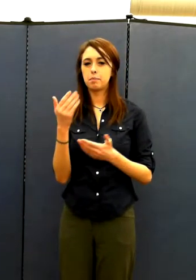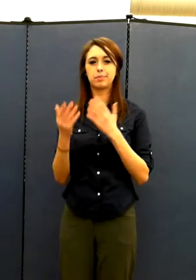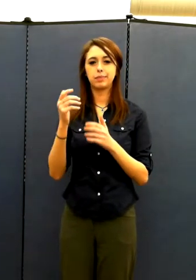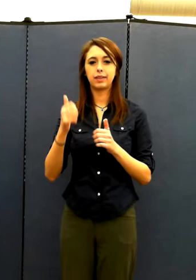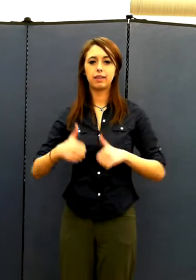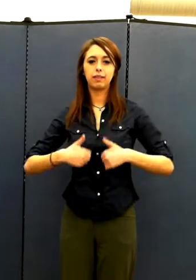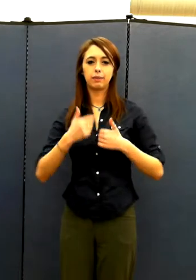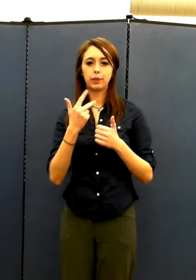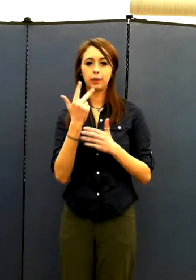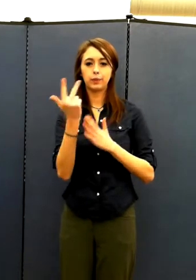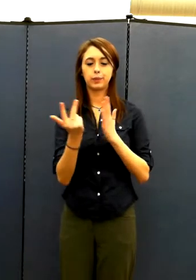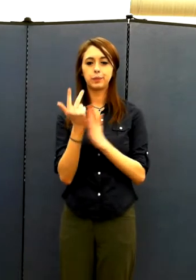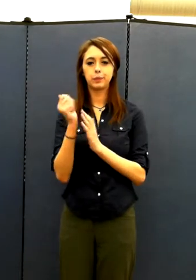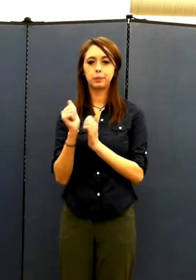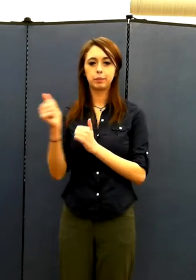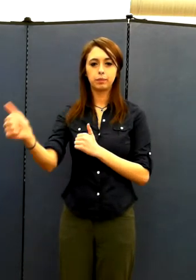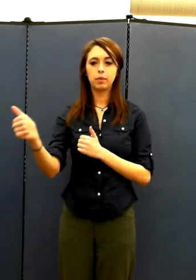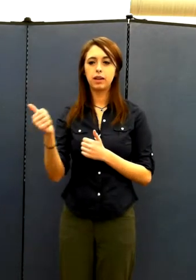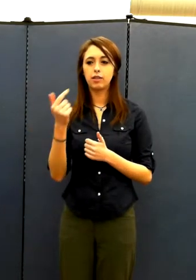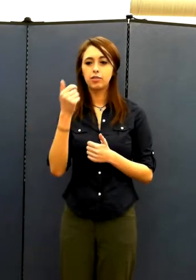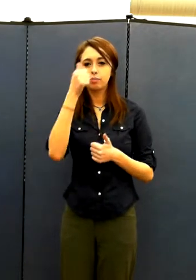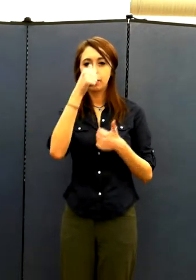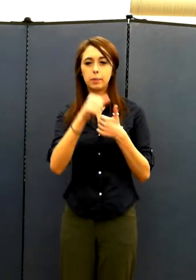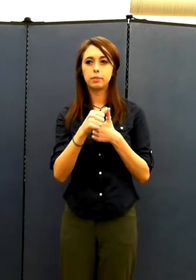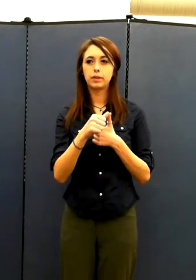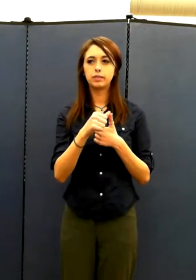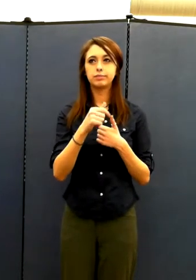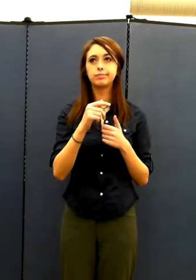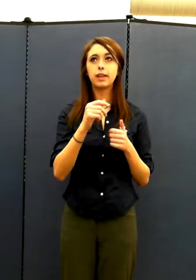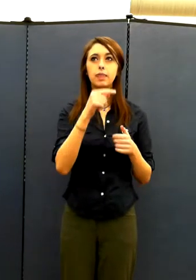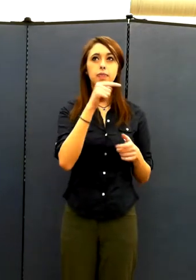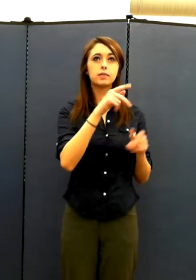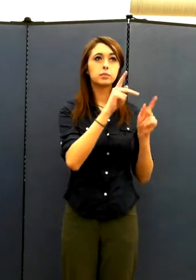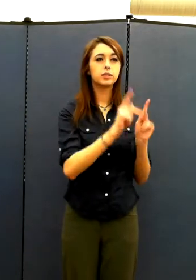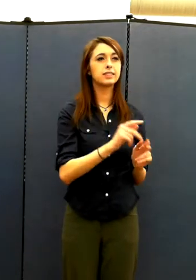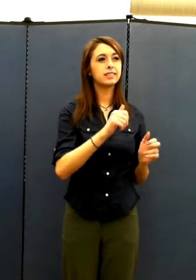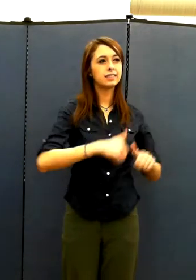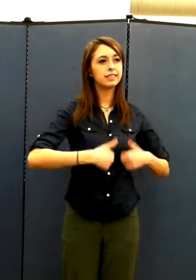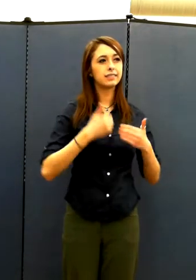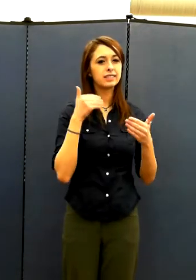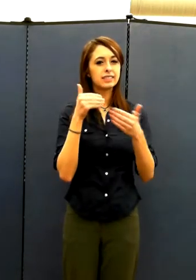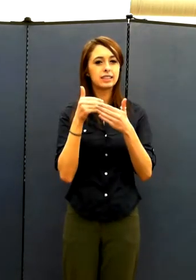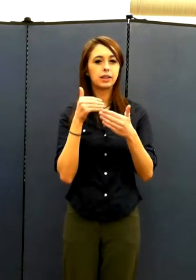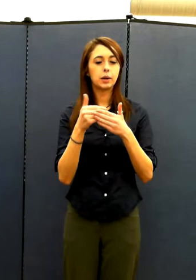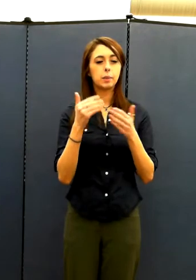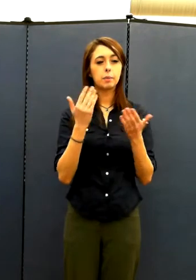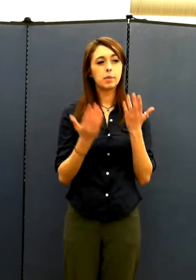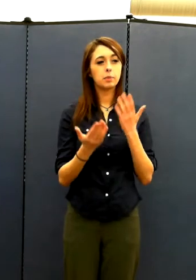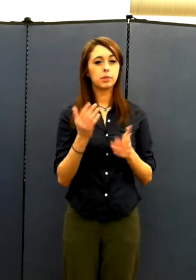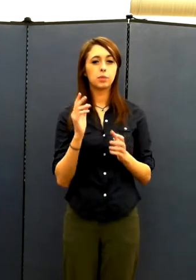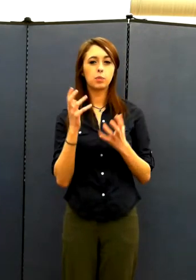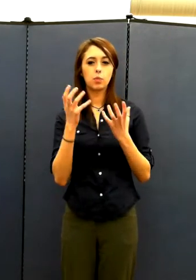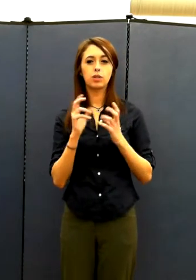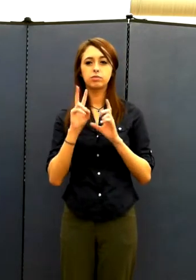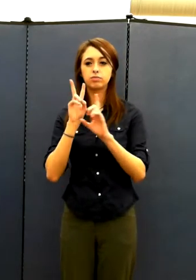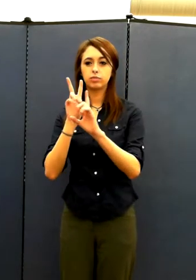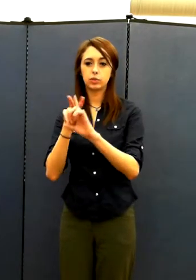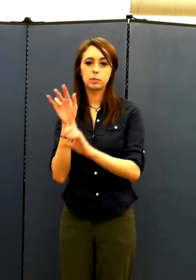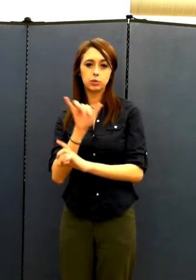I remember so-and-so from my class lives in Hershey. Let me see if maybe they'd be interested in taking this assignment. So not only stay in contact for